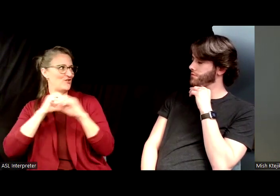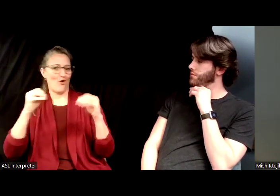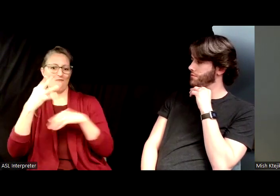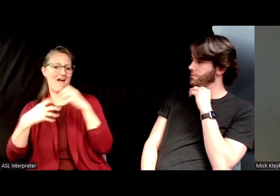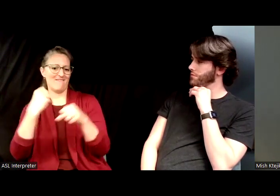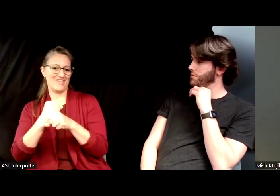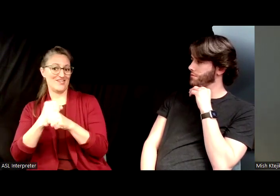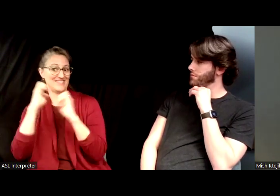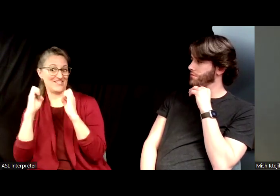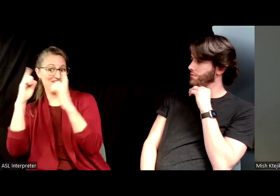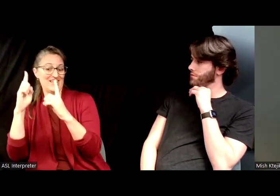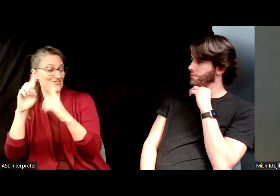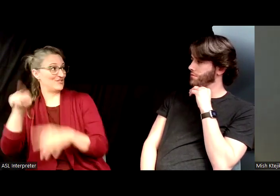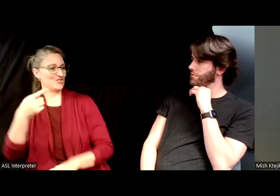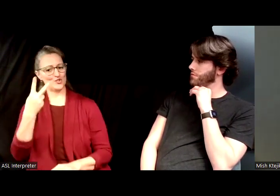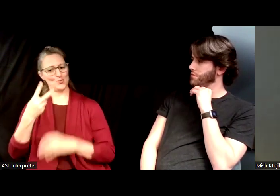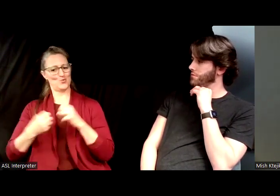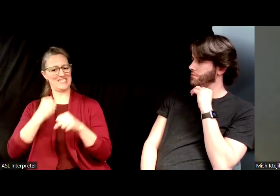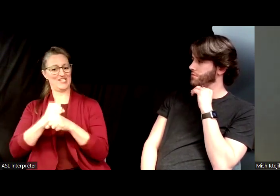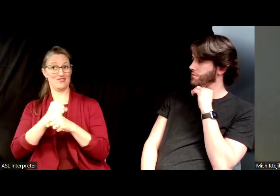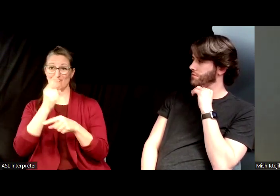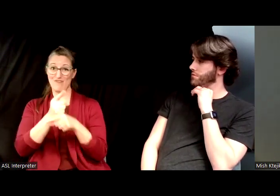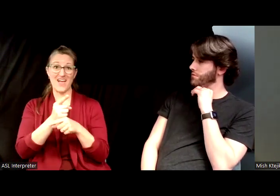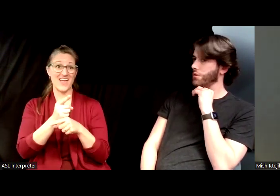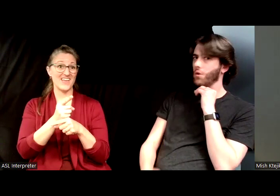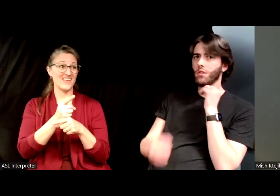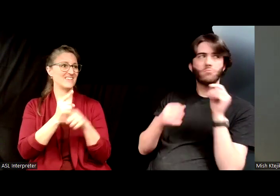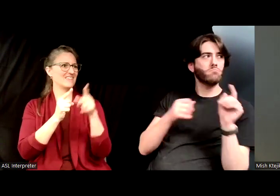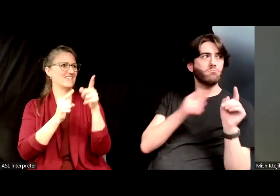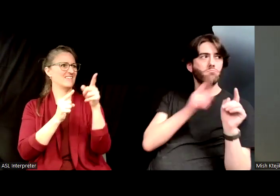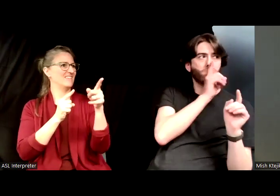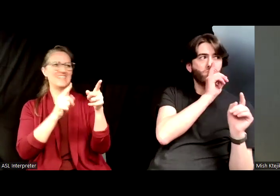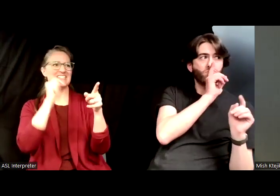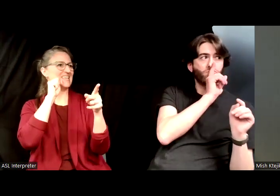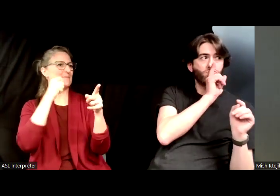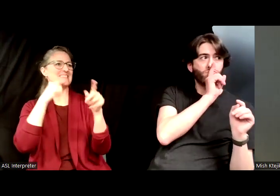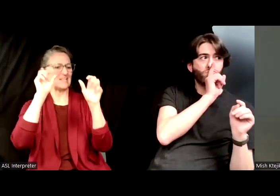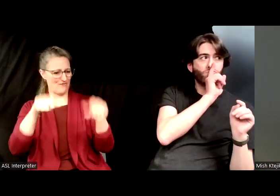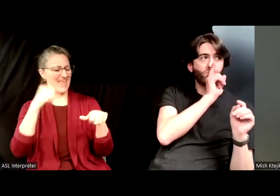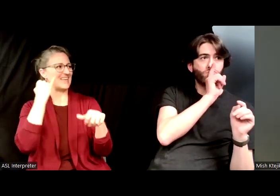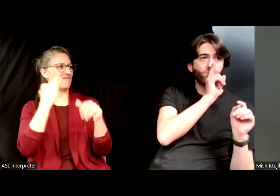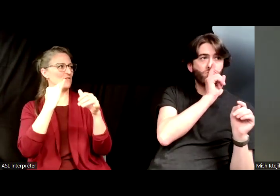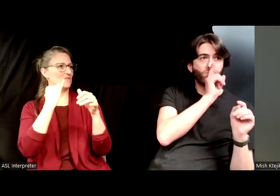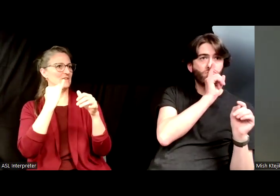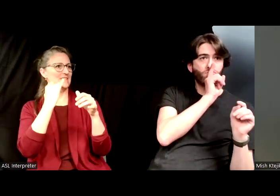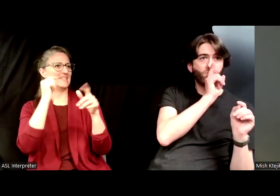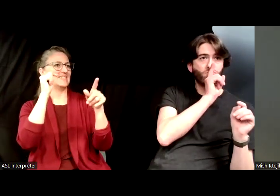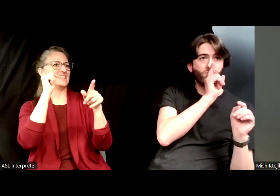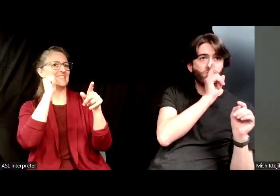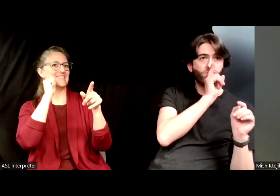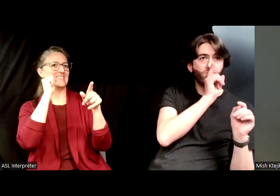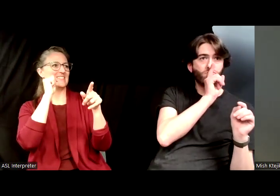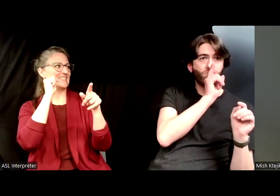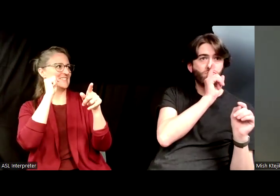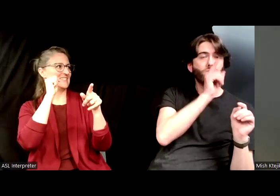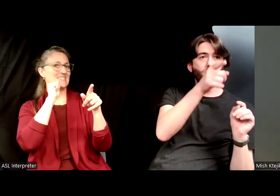years. You get 2 years, right? You can provisional. In education. Pass the EIPA. I thought